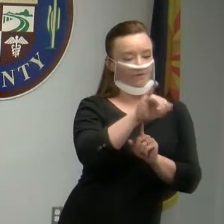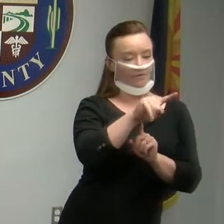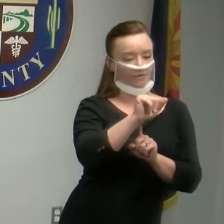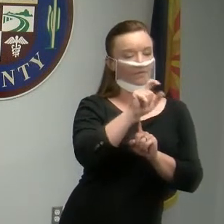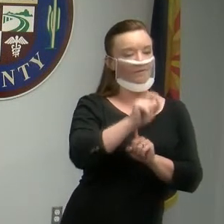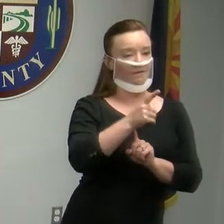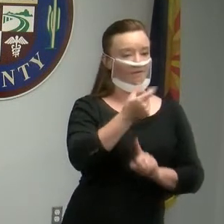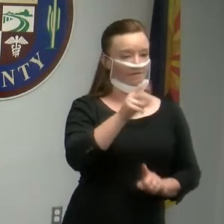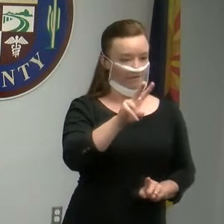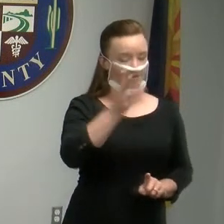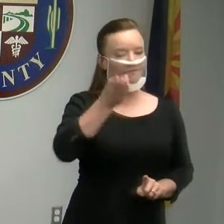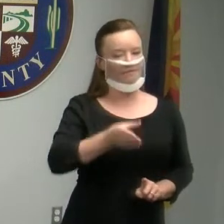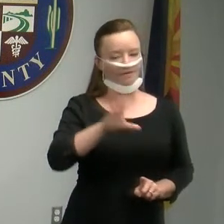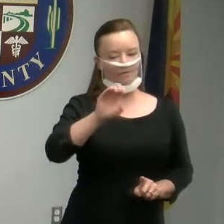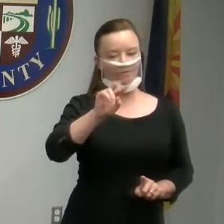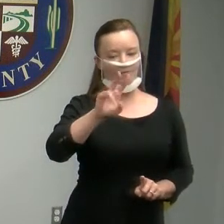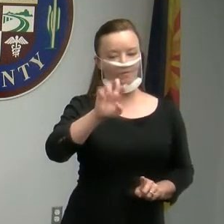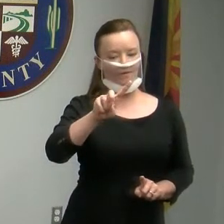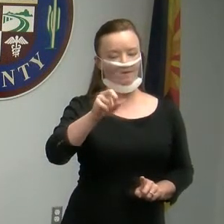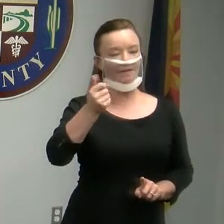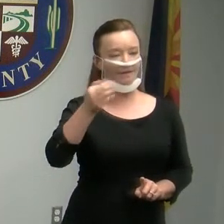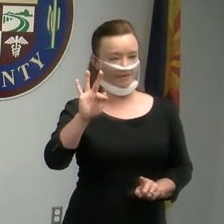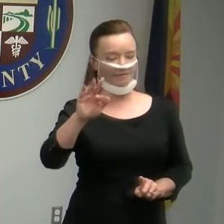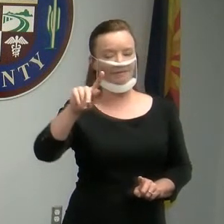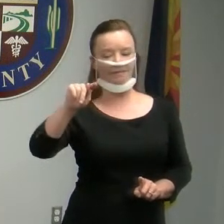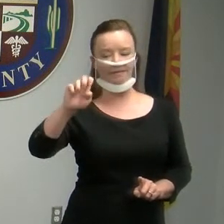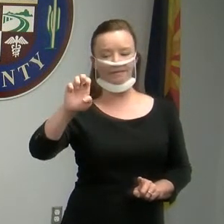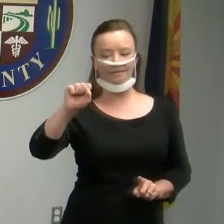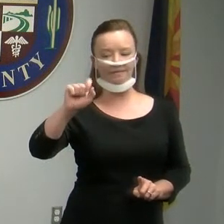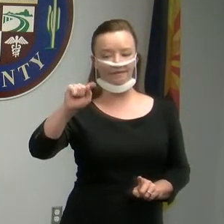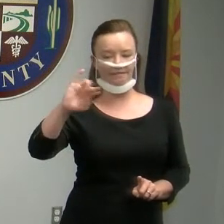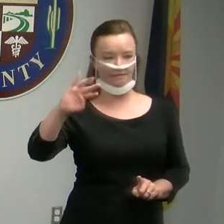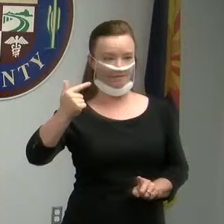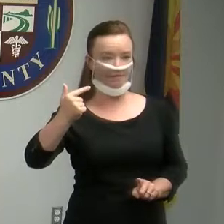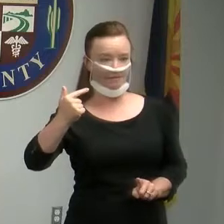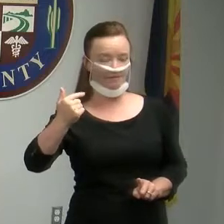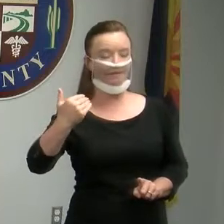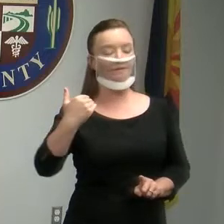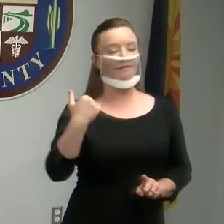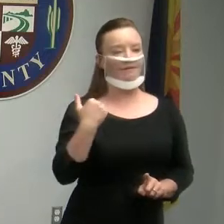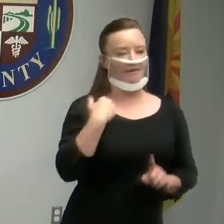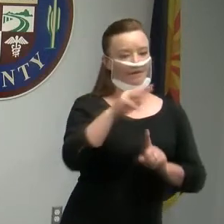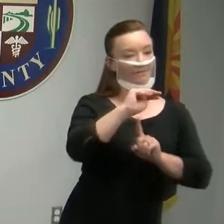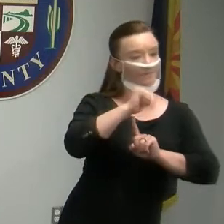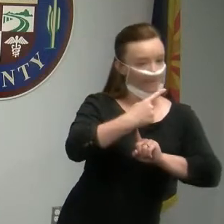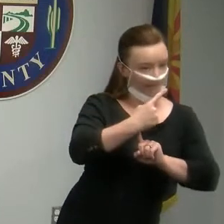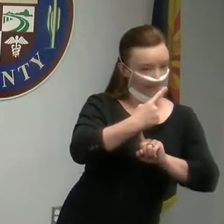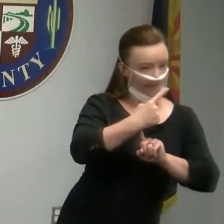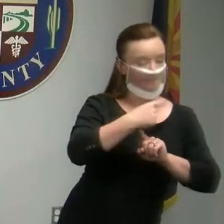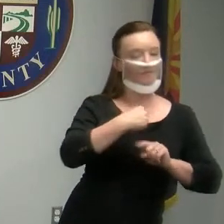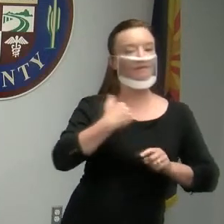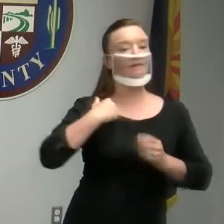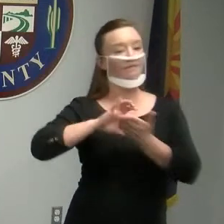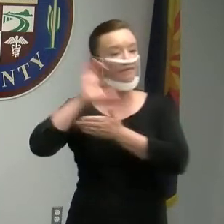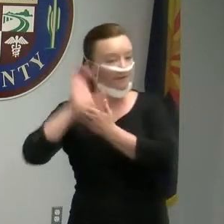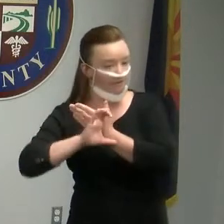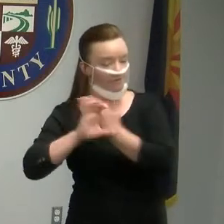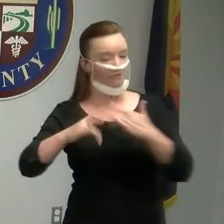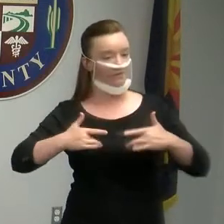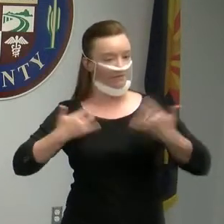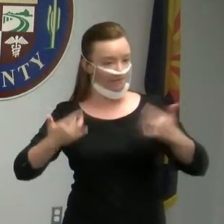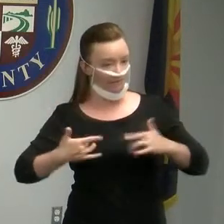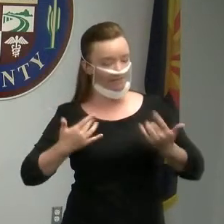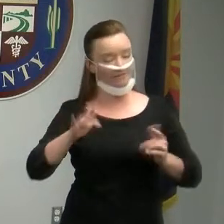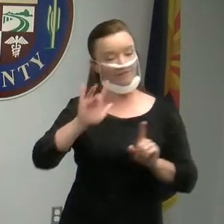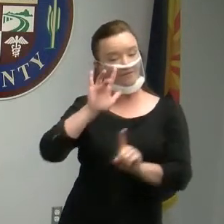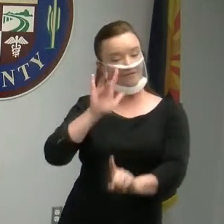maricopa.gov/COVID-19 testing. There's a map there. There's a calendar with events. If you click on the events next to the actual calendar dates, it will take